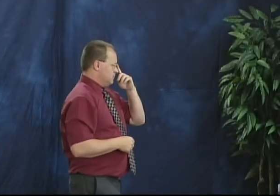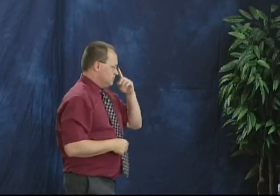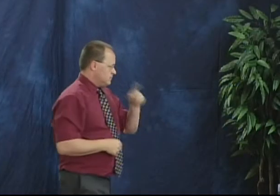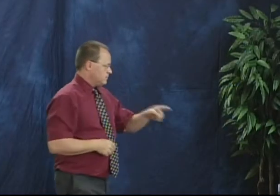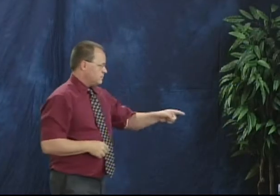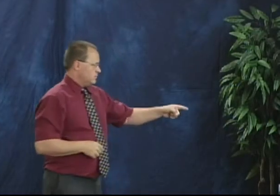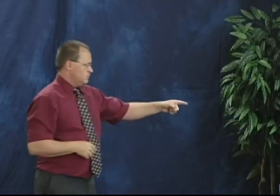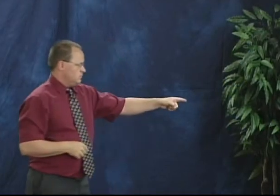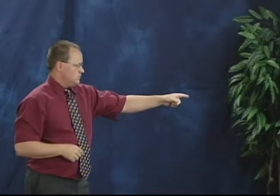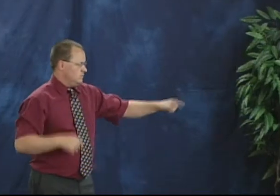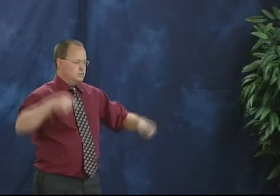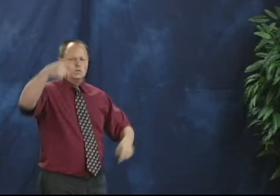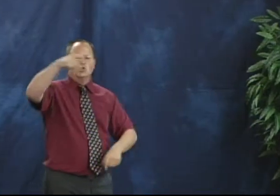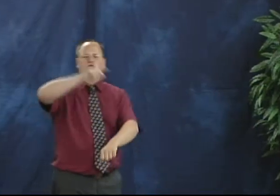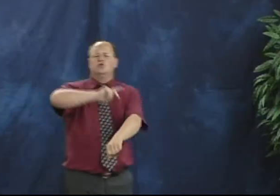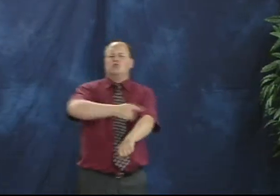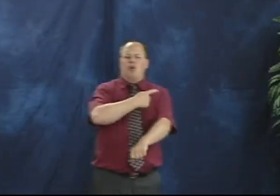Then Psalm 32,